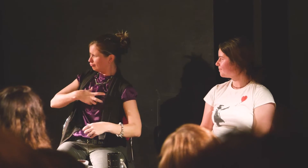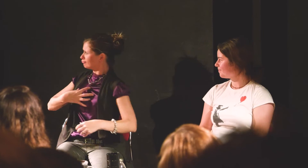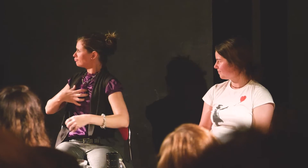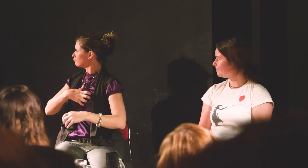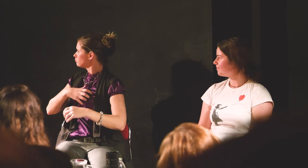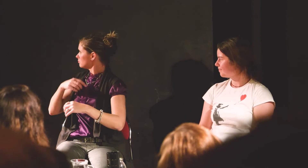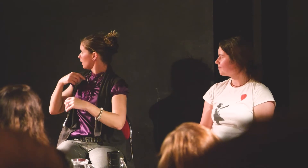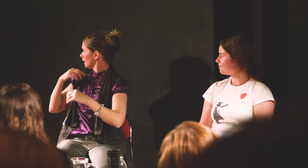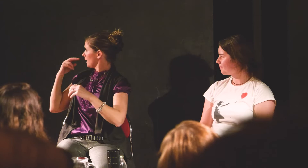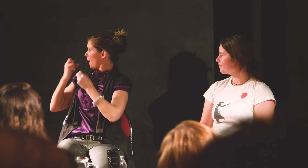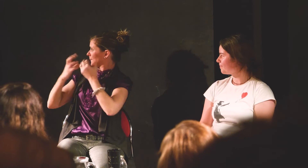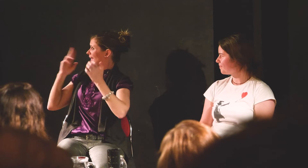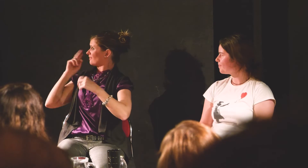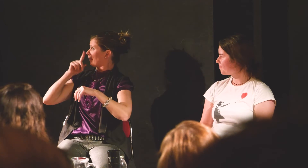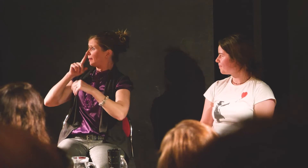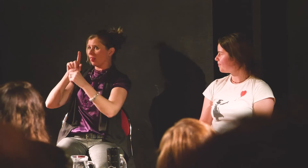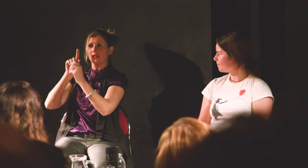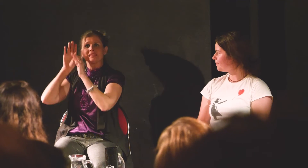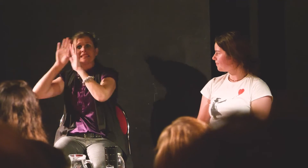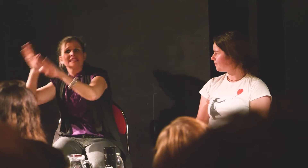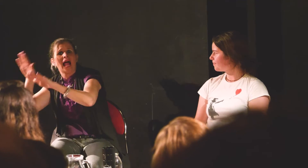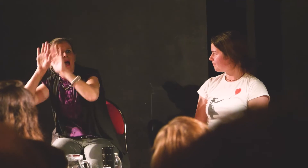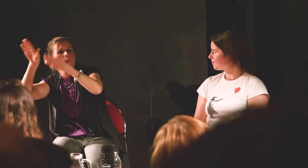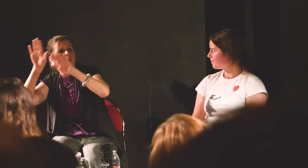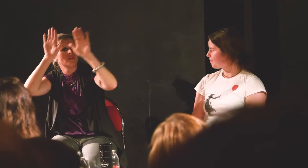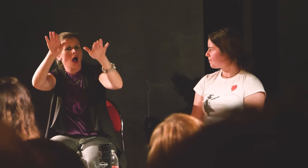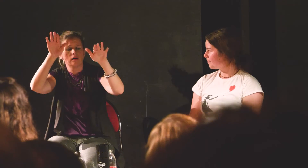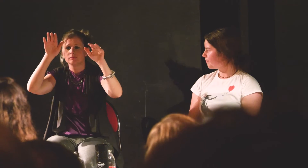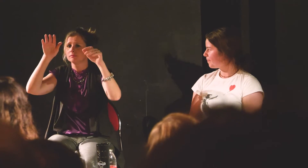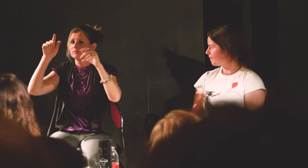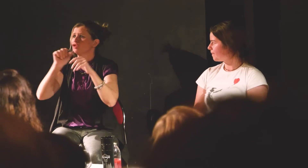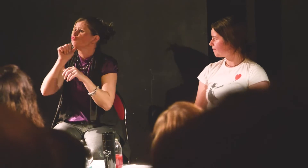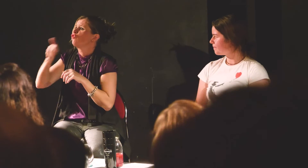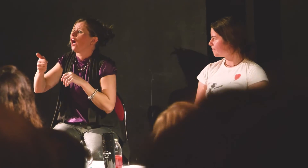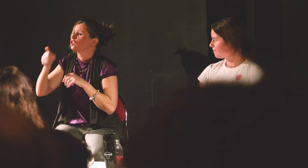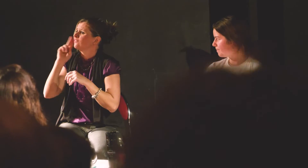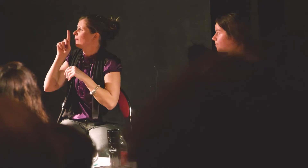Sure, so it shows adaptability, and